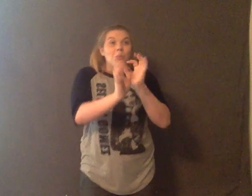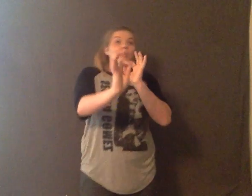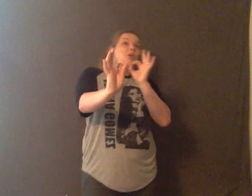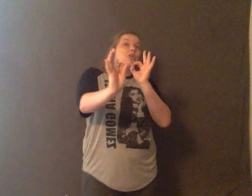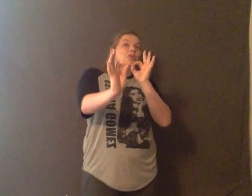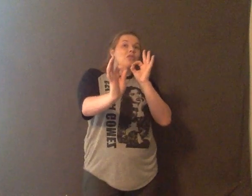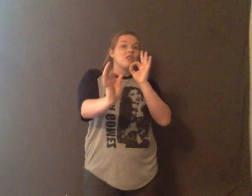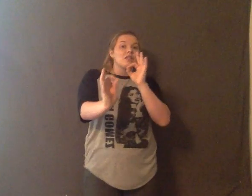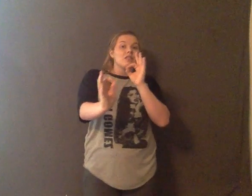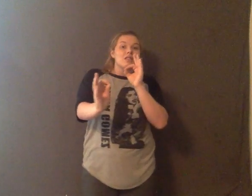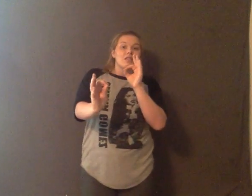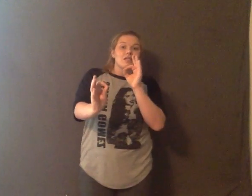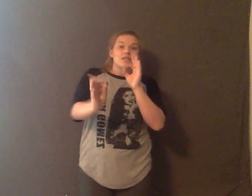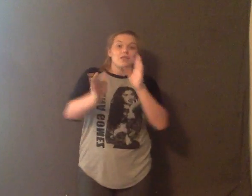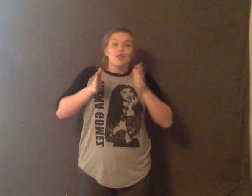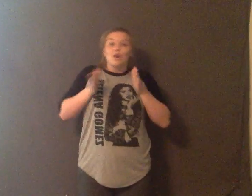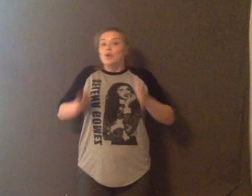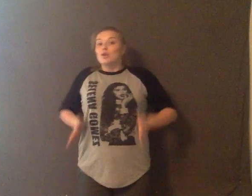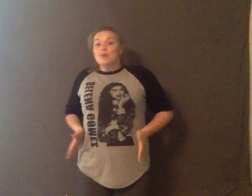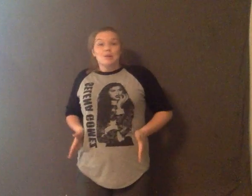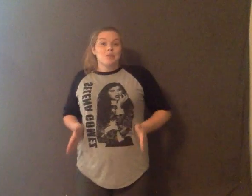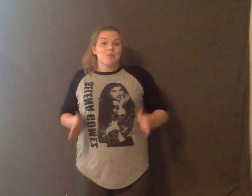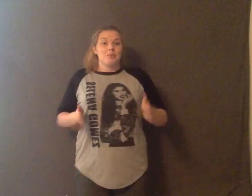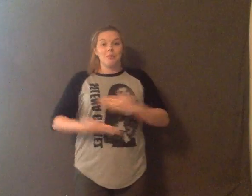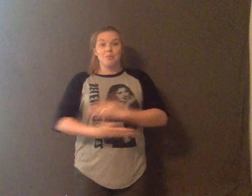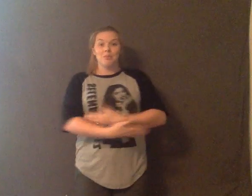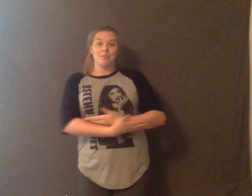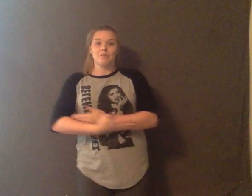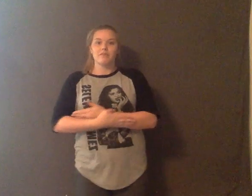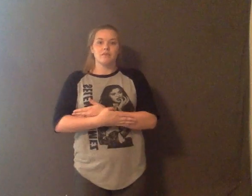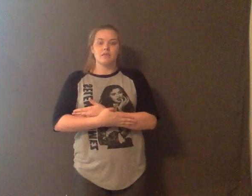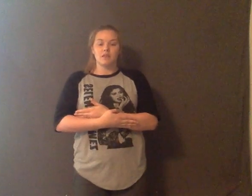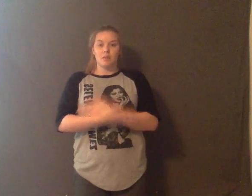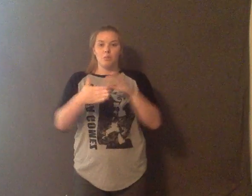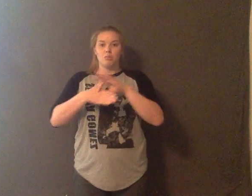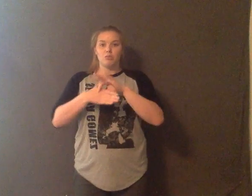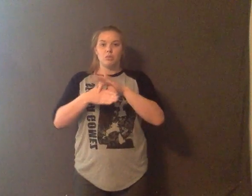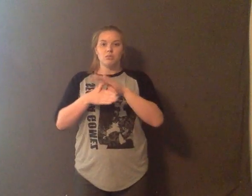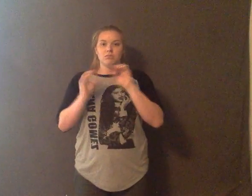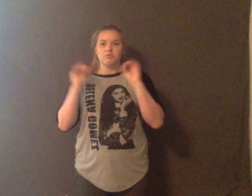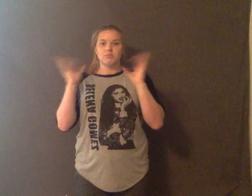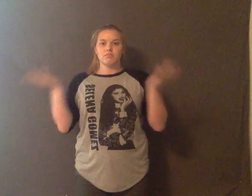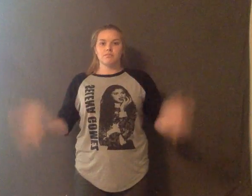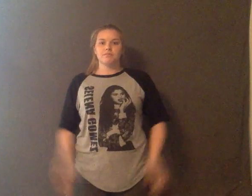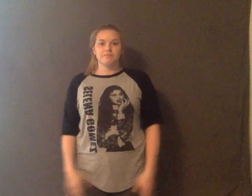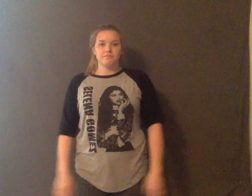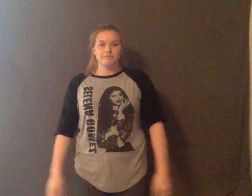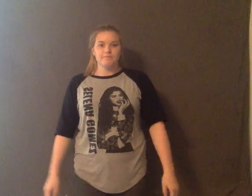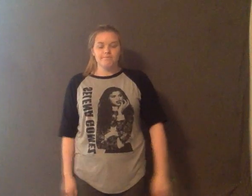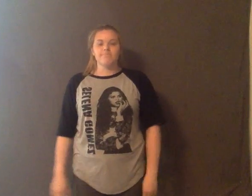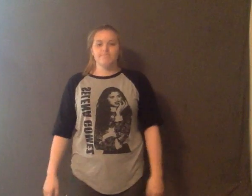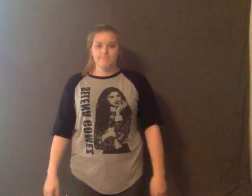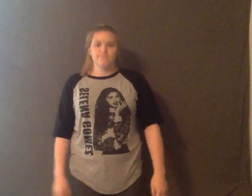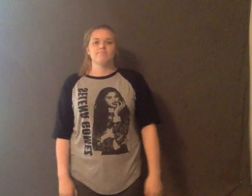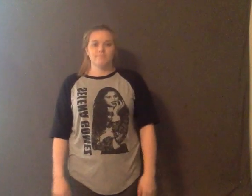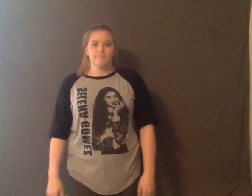human babies, right? Perfect food, lowest protein content any other mammal. And so it gives a sense of kind of protein requirements